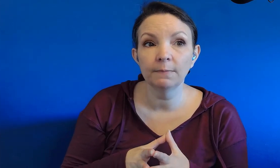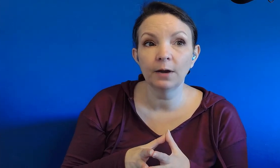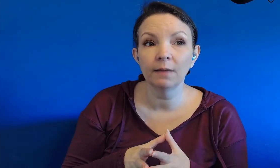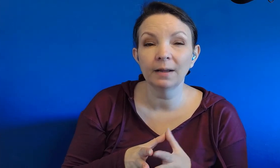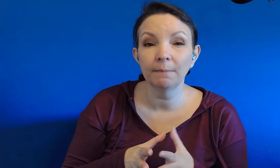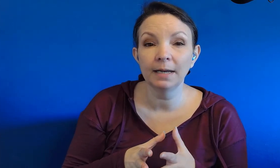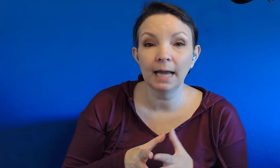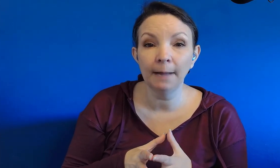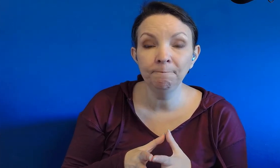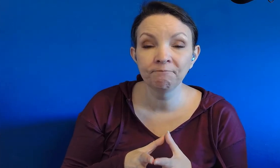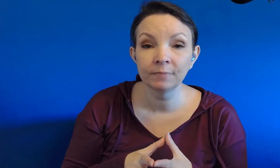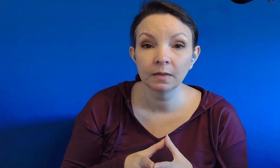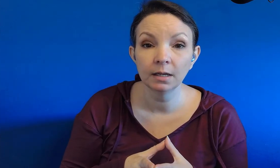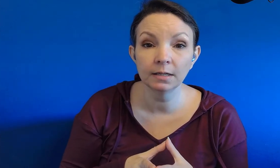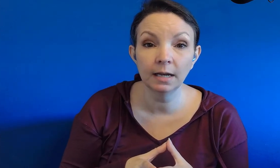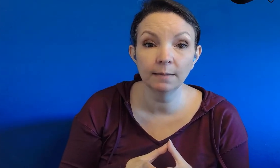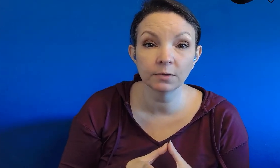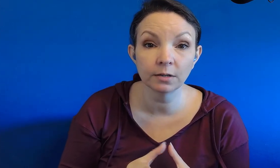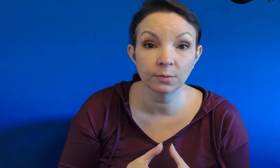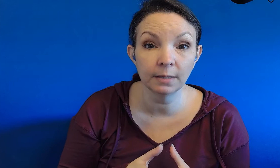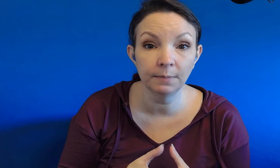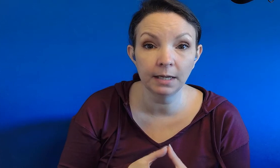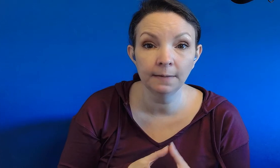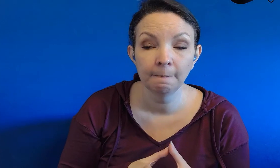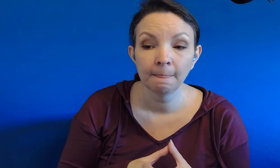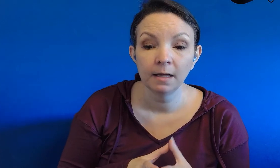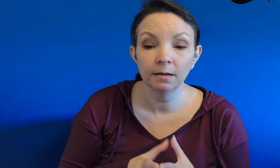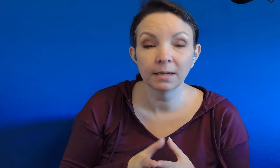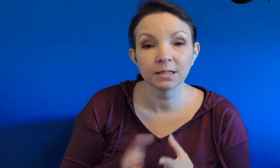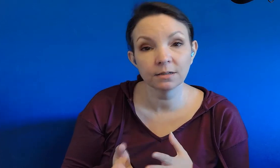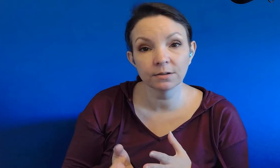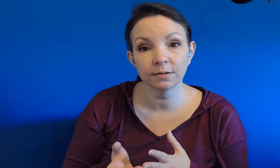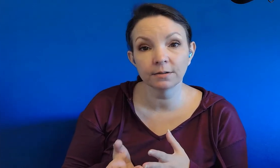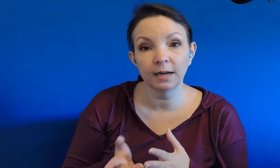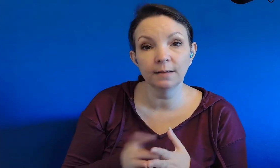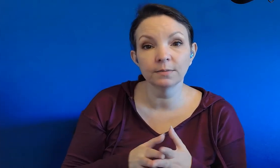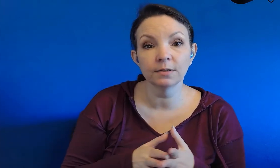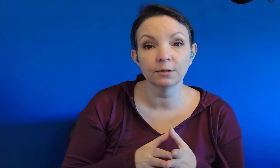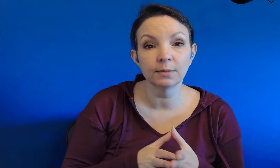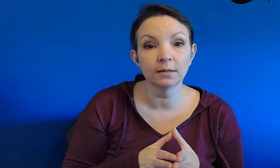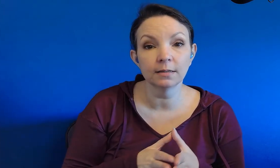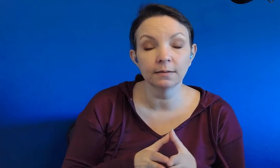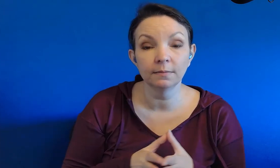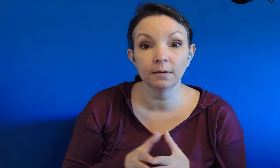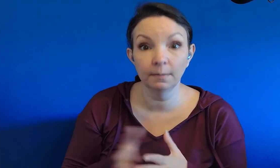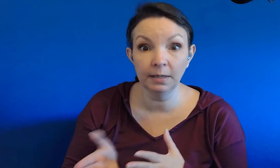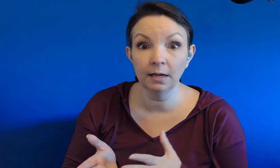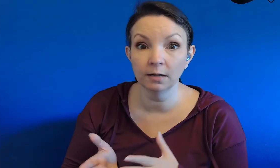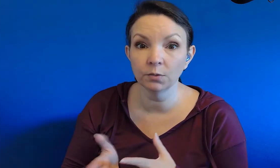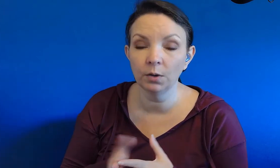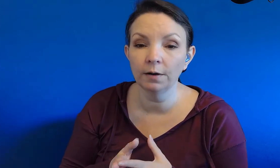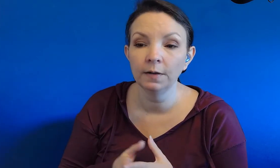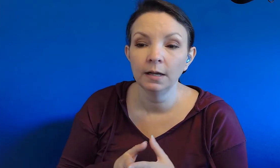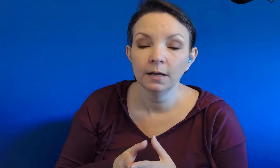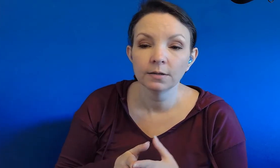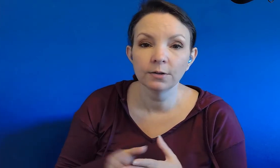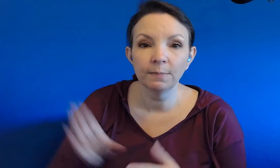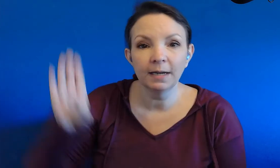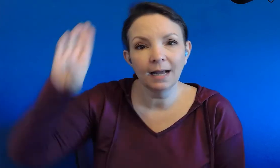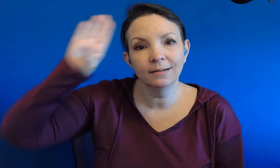like my dad, his name starts with a B, and my sister name starts with a B as well. So my dad's name is